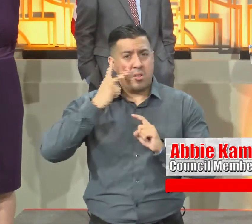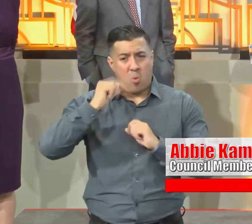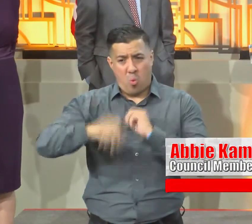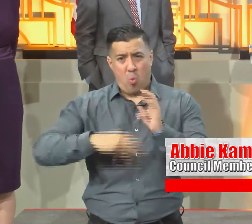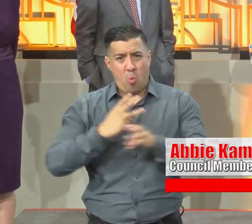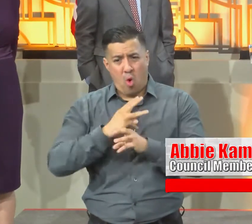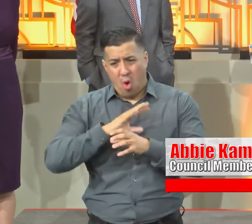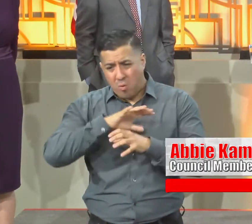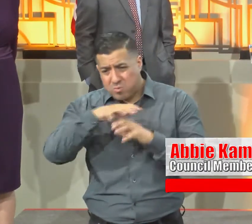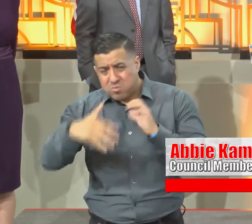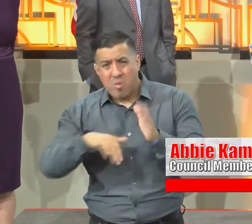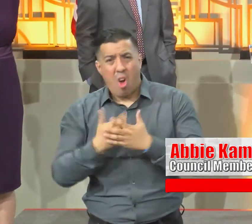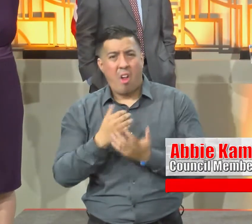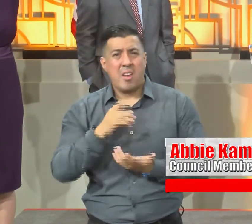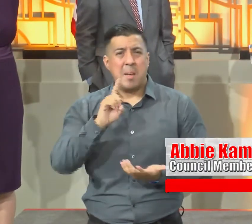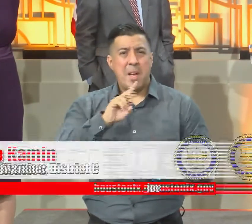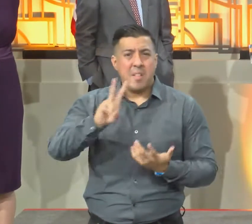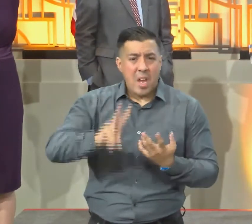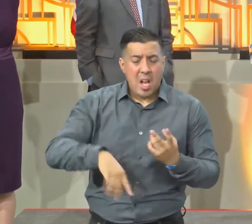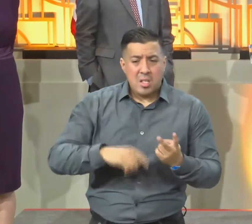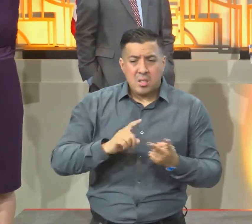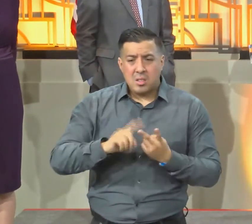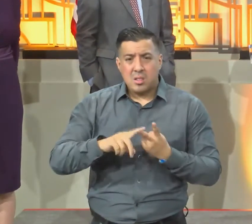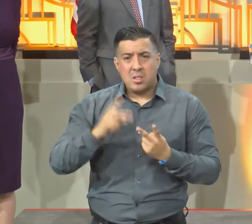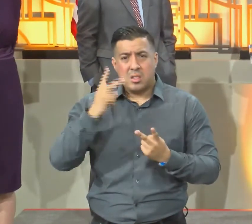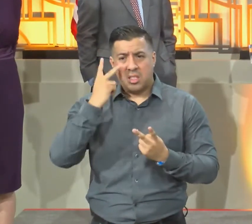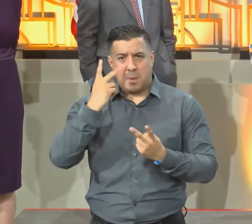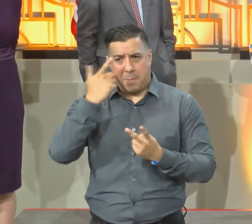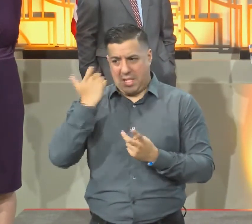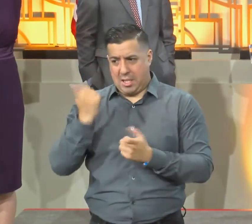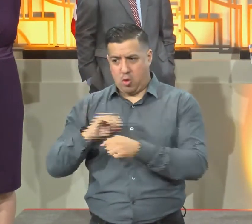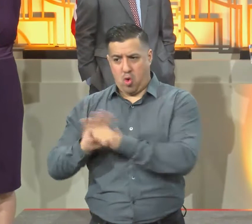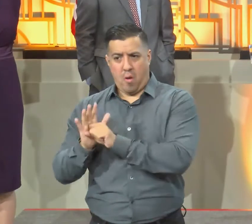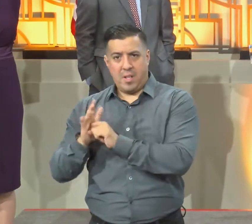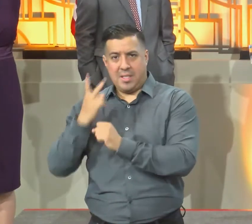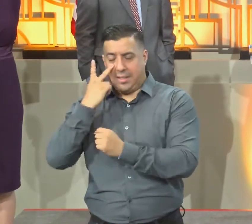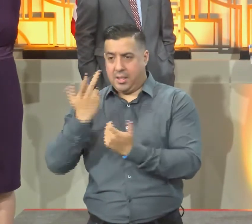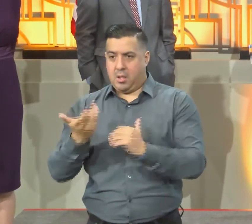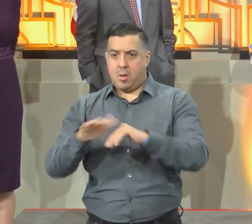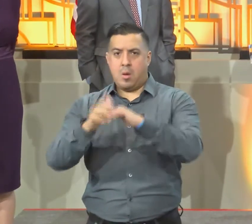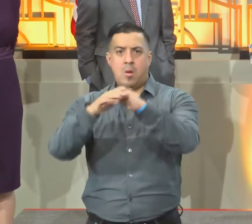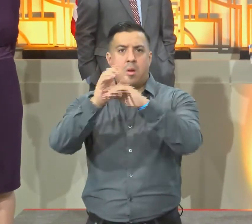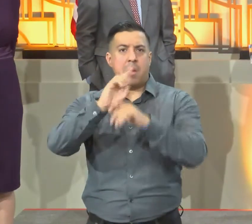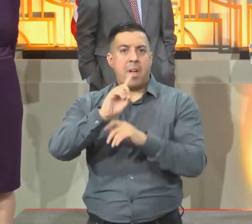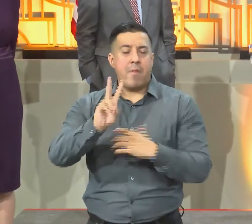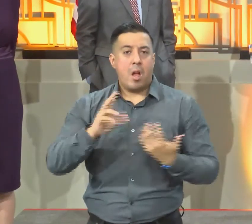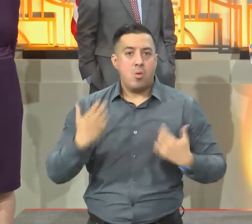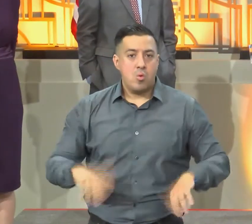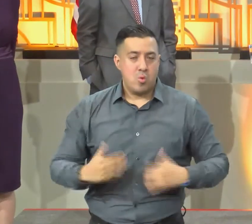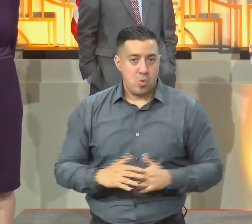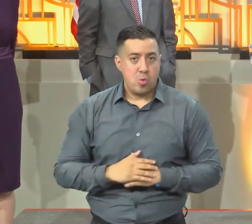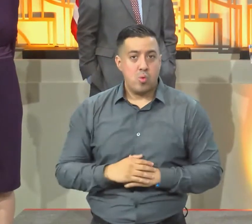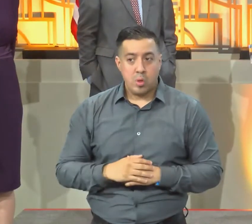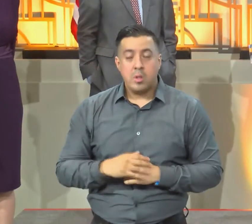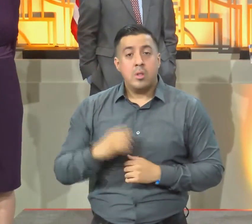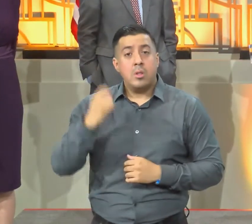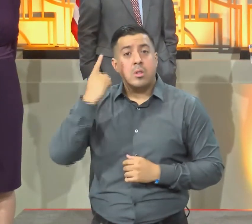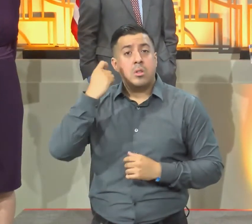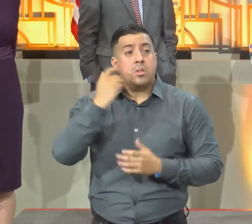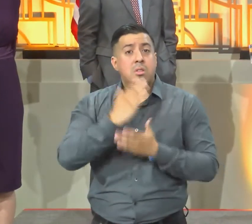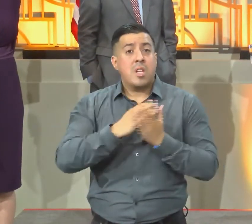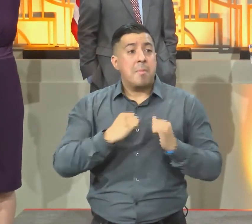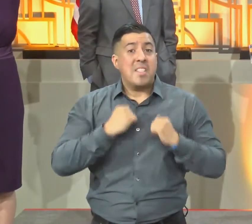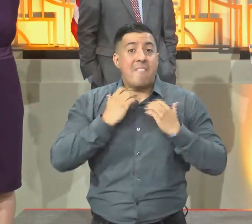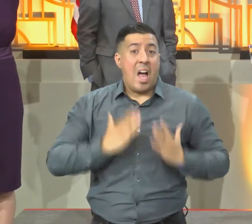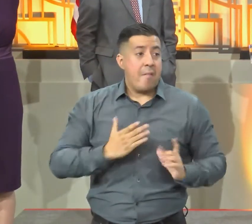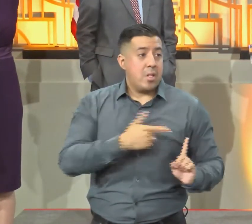of domestic violence and the rapid rise during COVID. And making matters worse during COVID, survivors were trapped at